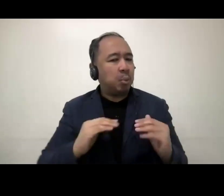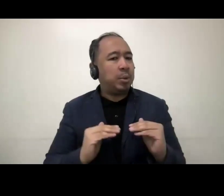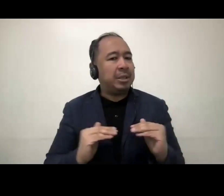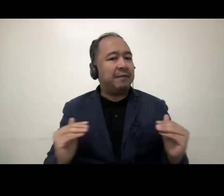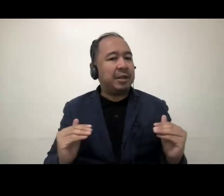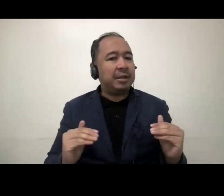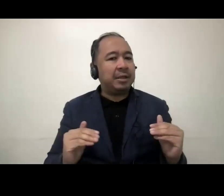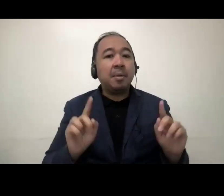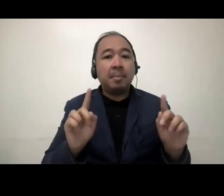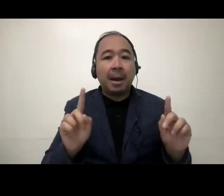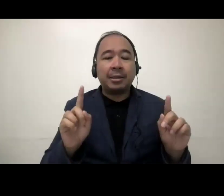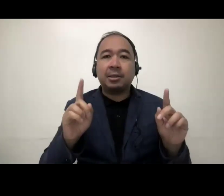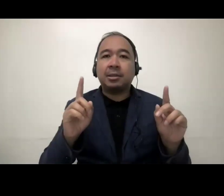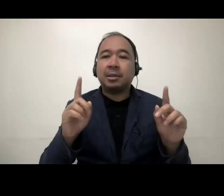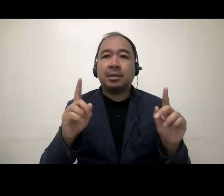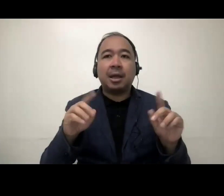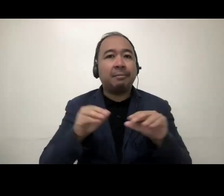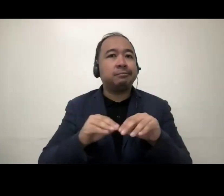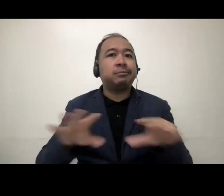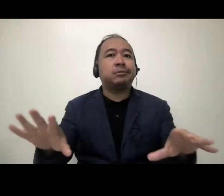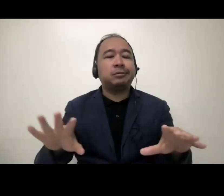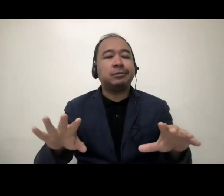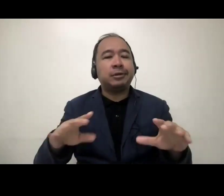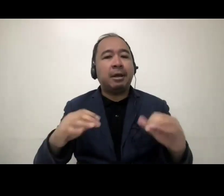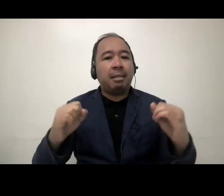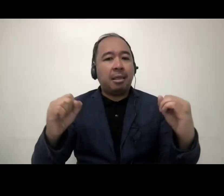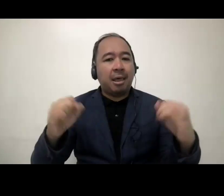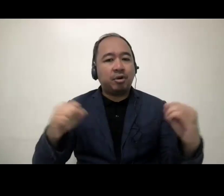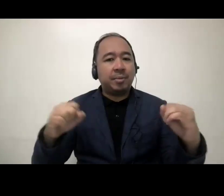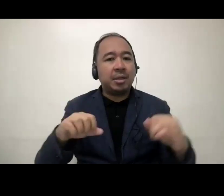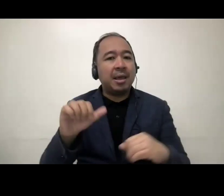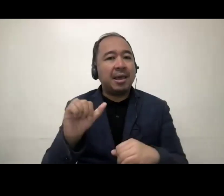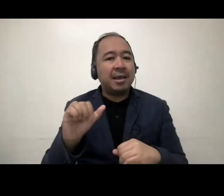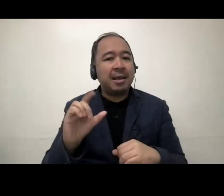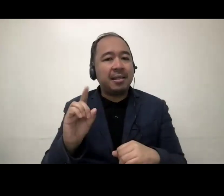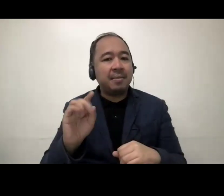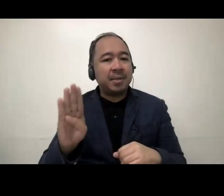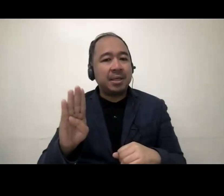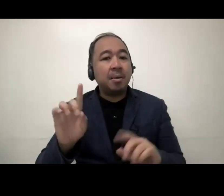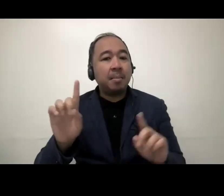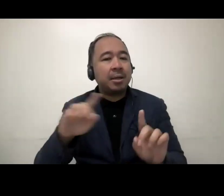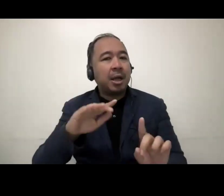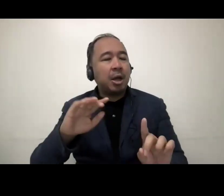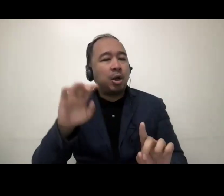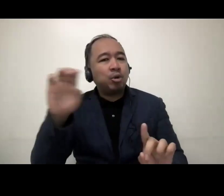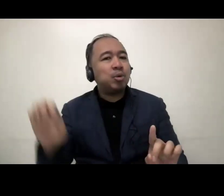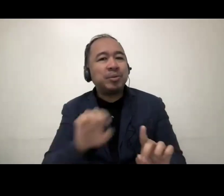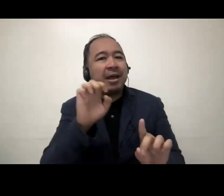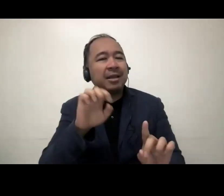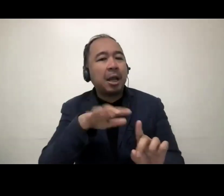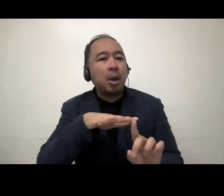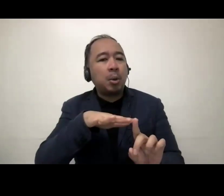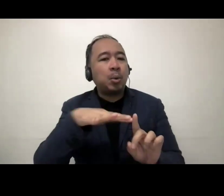ADB Accountability Mechanism. We have it because it comes from the European context. So our current mandate focuses